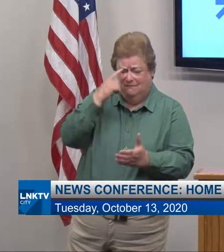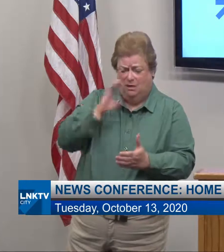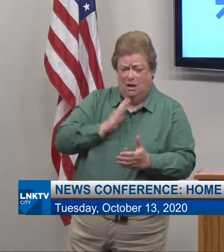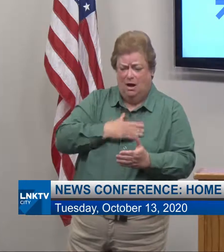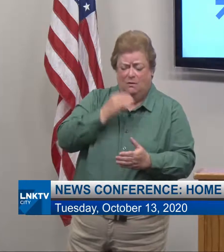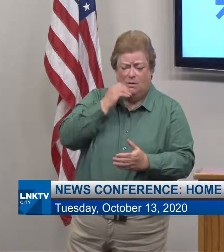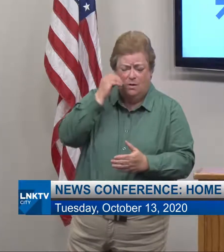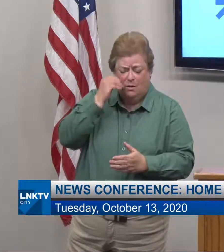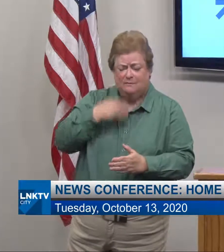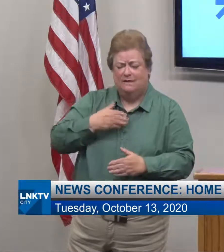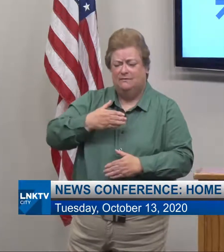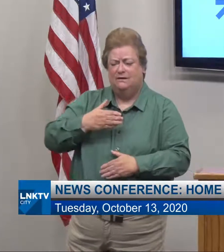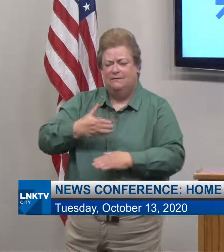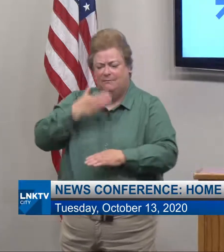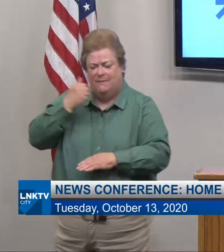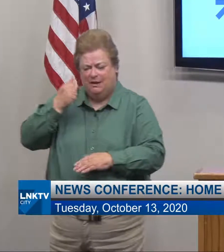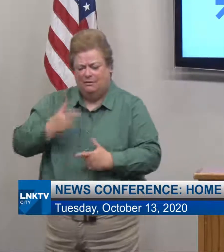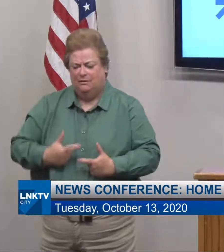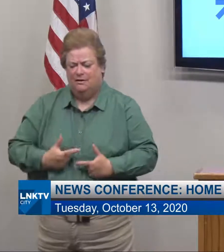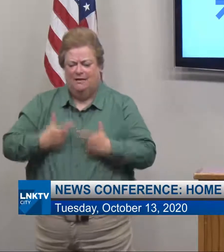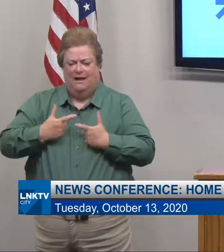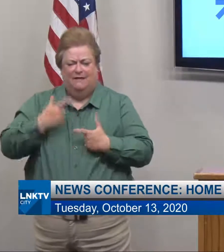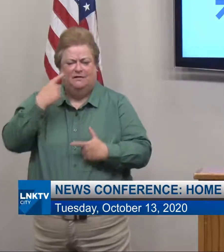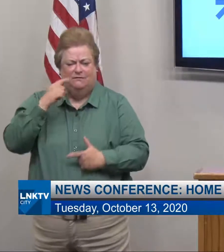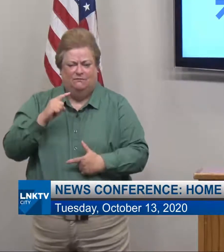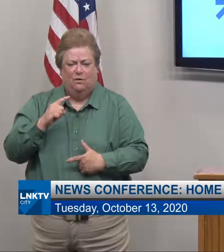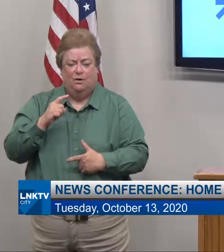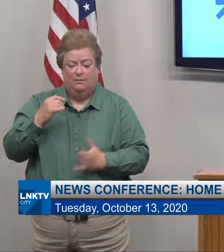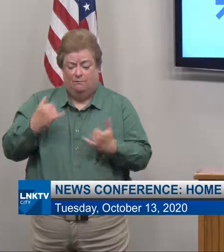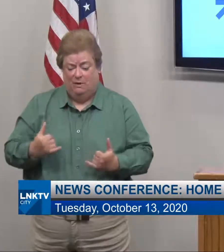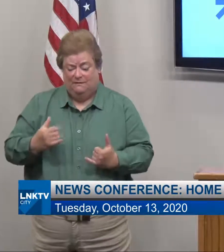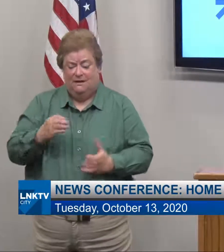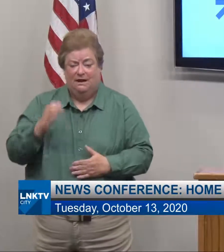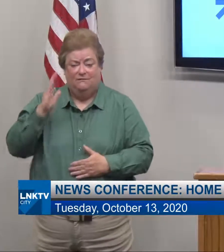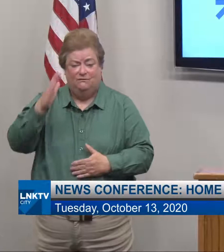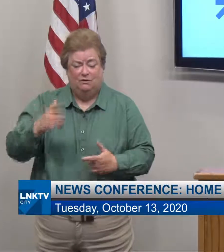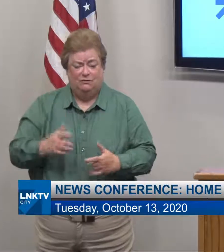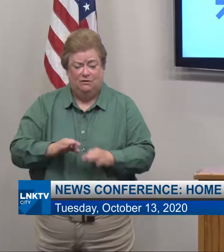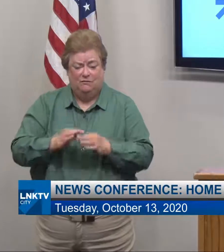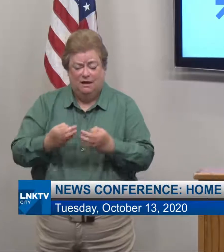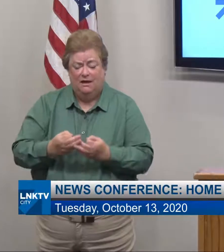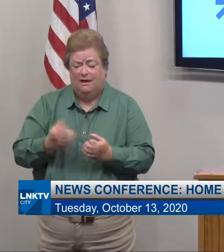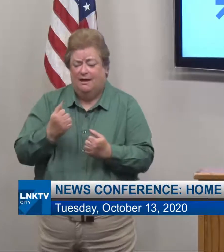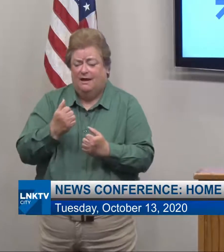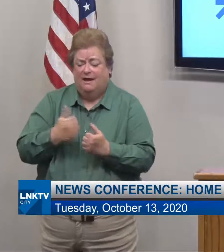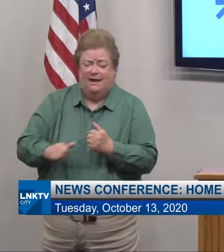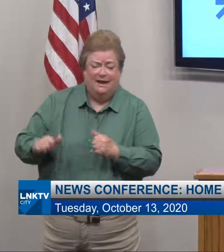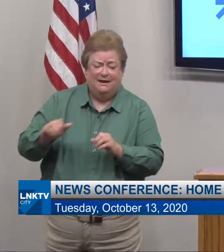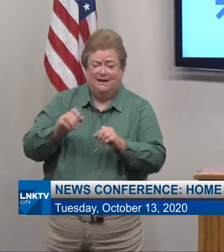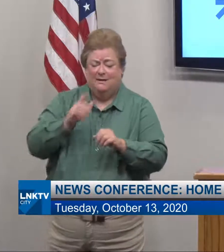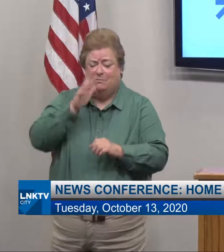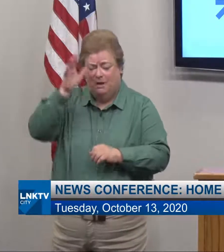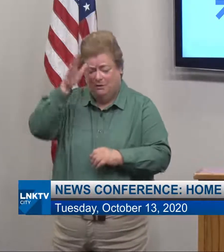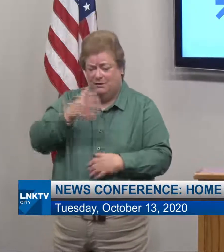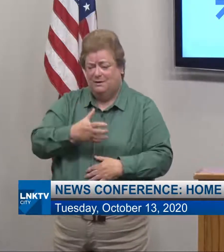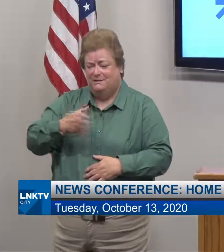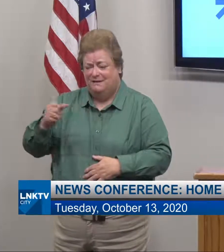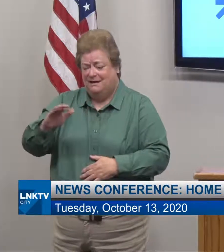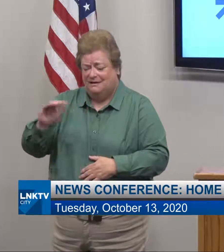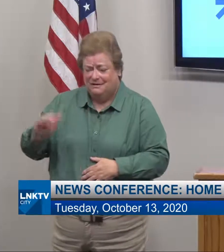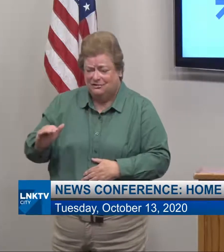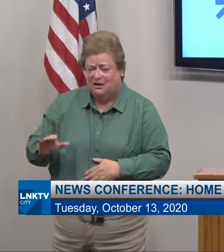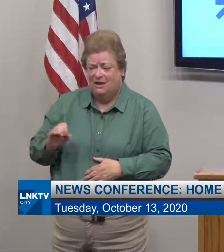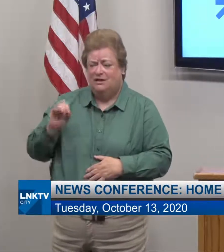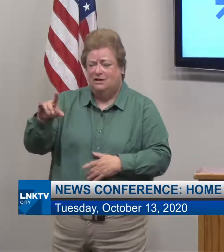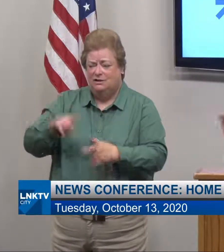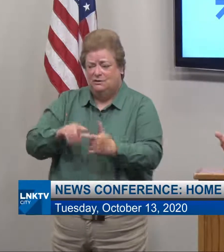a better quality of life for present and future generations. Any parent who has ever taken their child to the pediatrician's office has had to fill out that